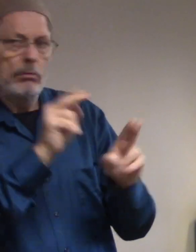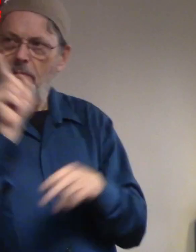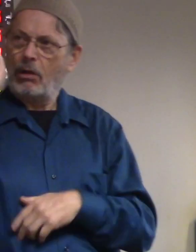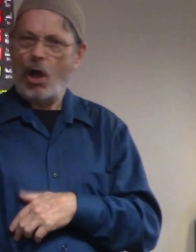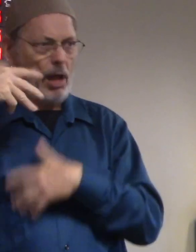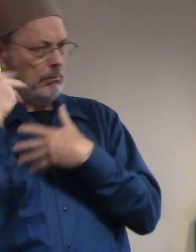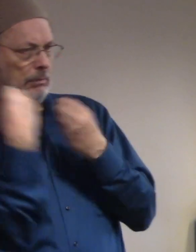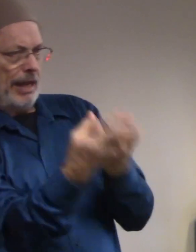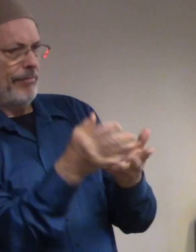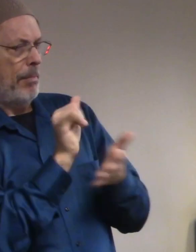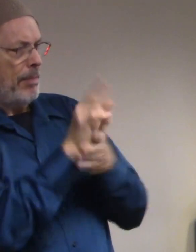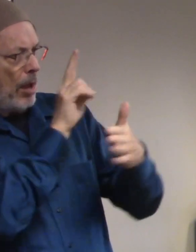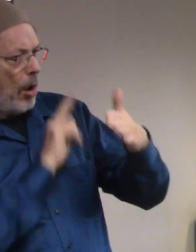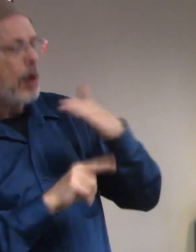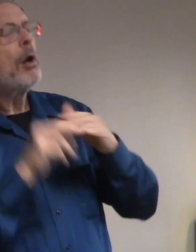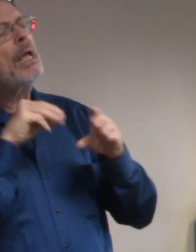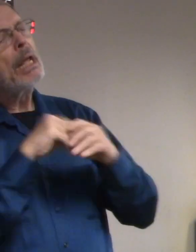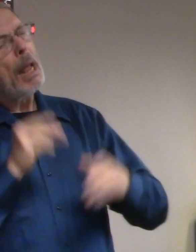him? In a poem,